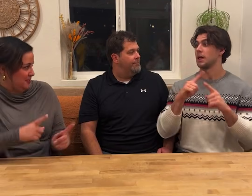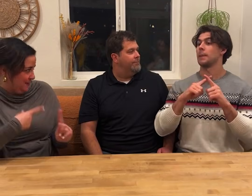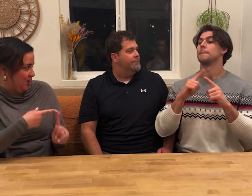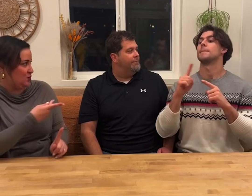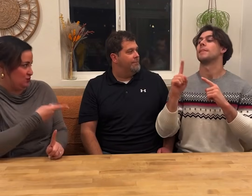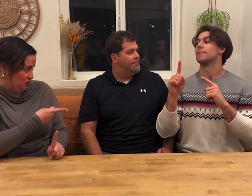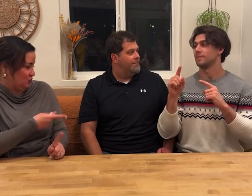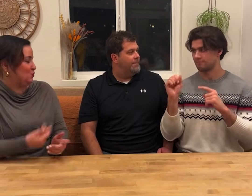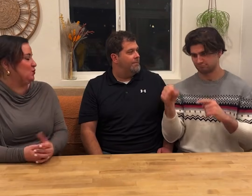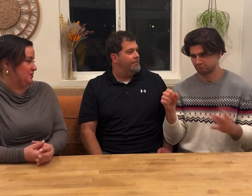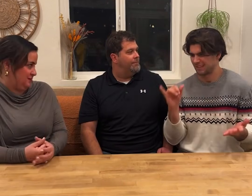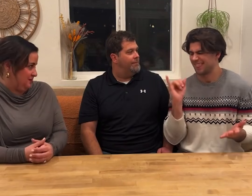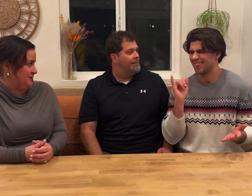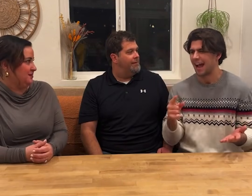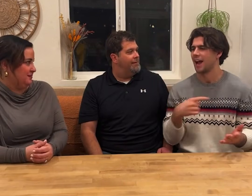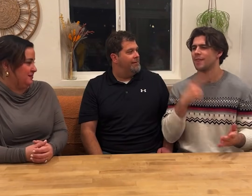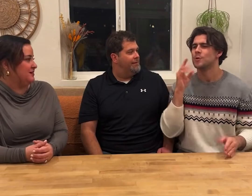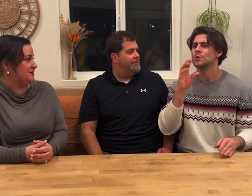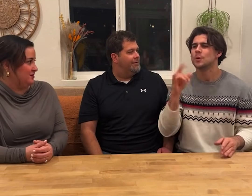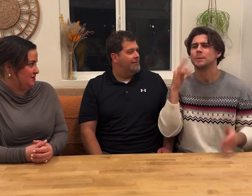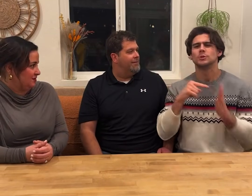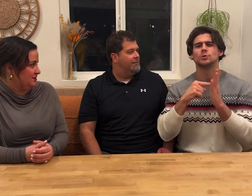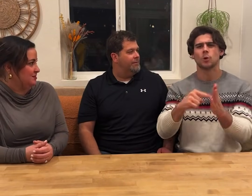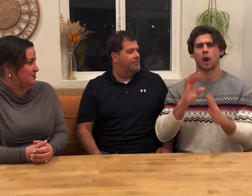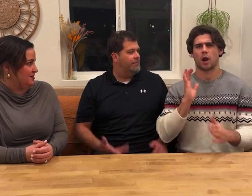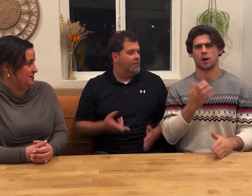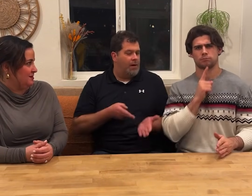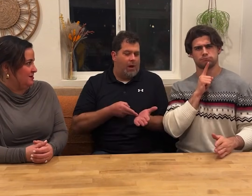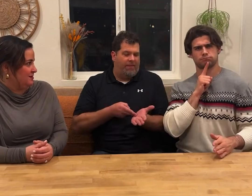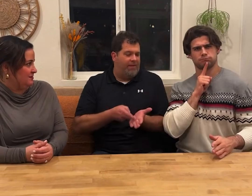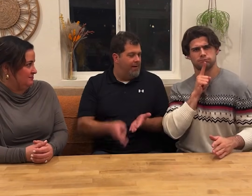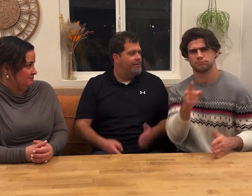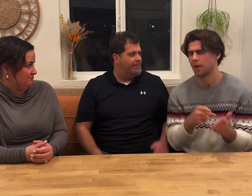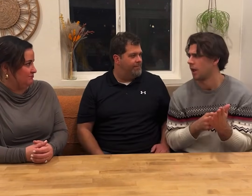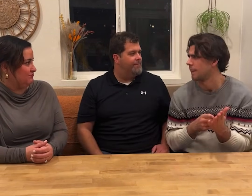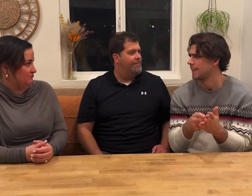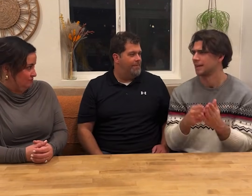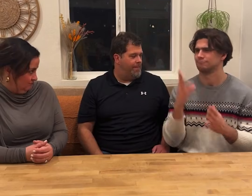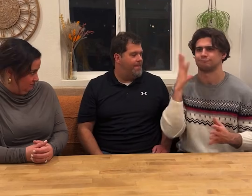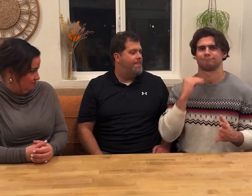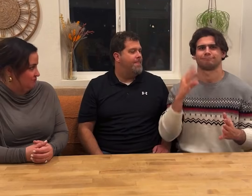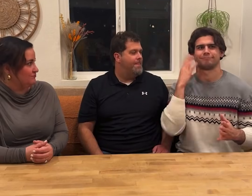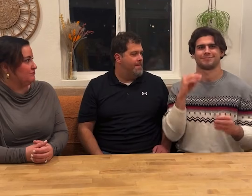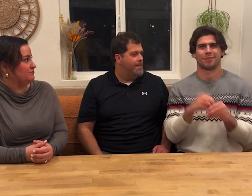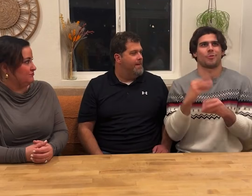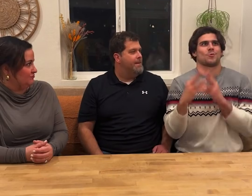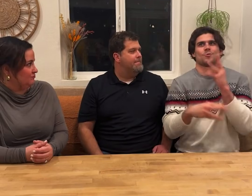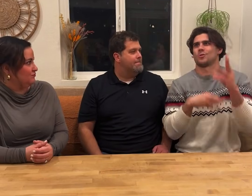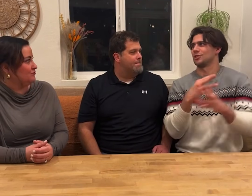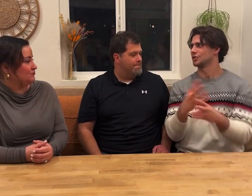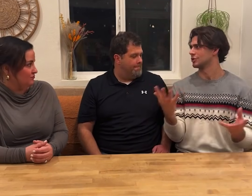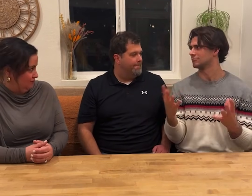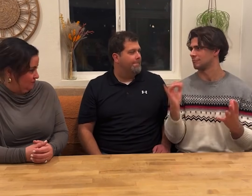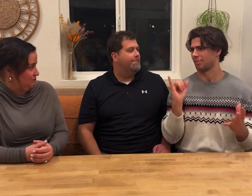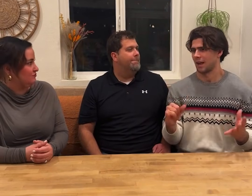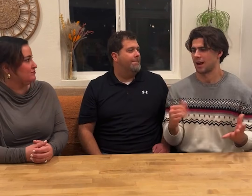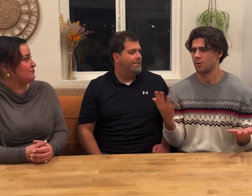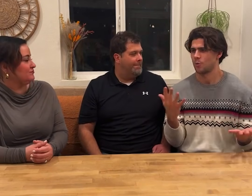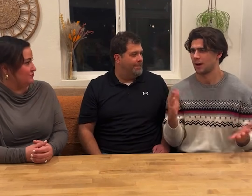leg, it's just he and I. Just the two of you, right? And it showed our authentic experience, right? This is how we navigate the